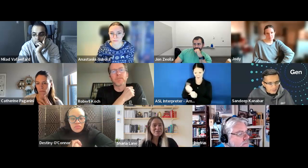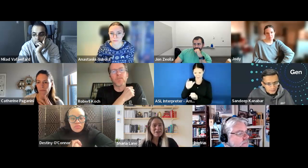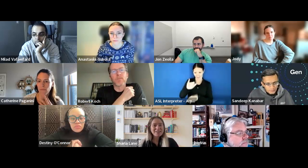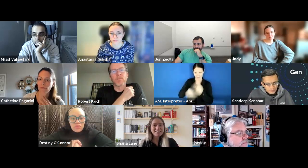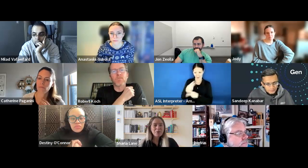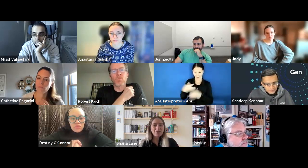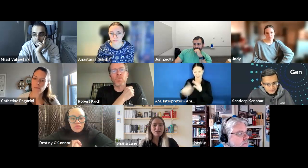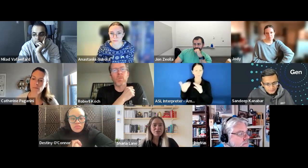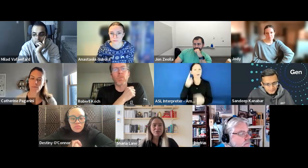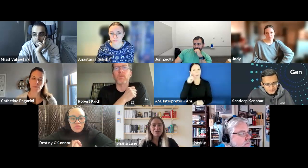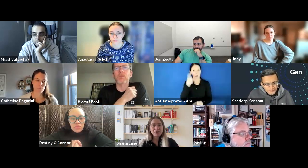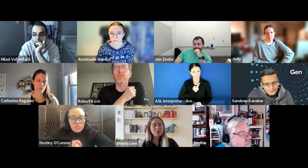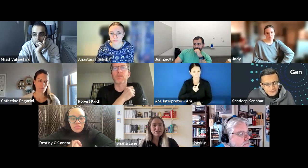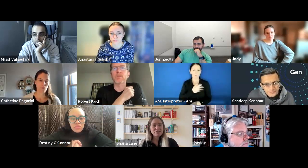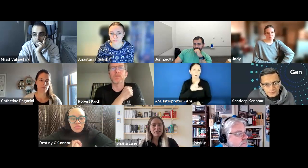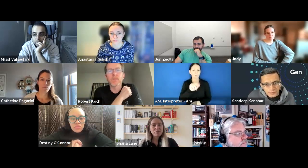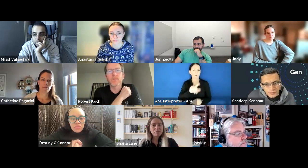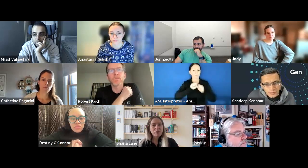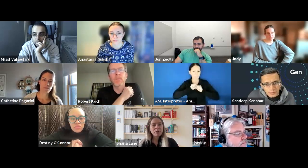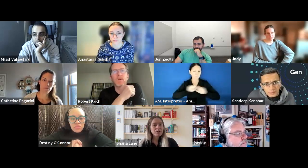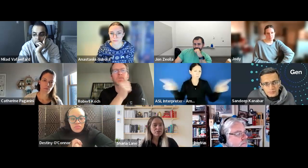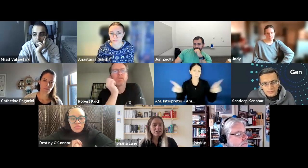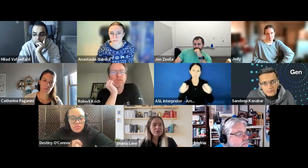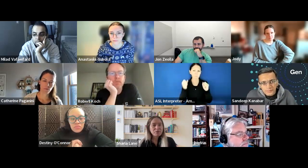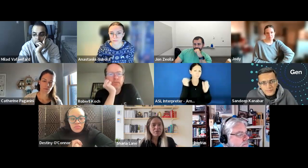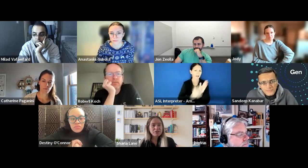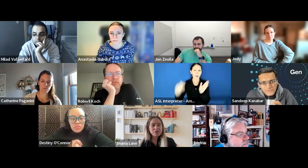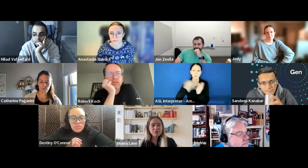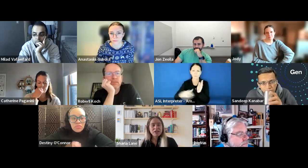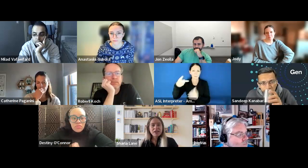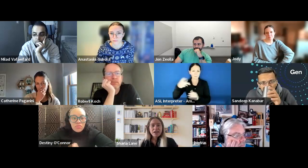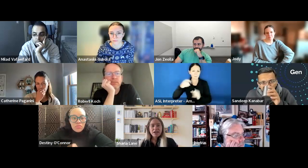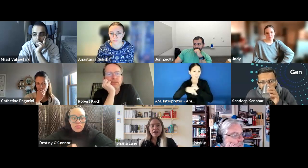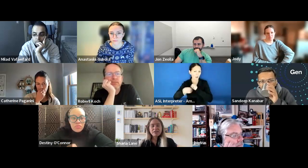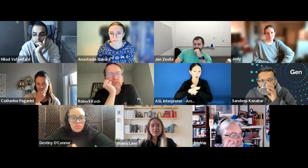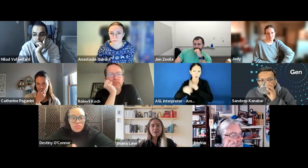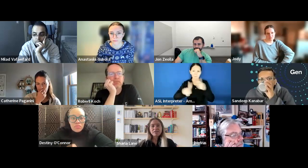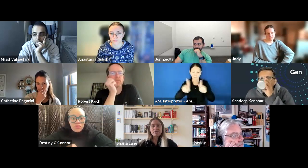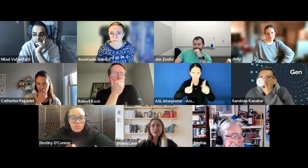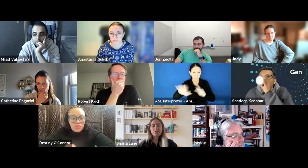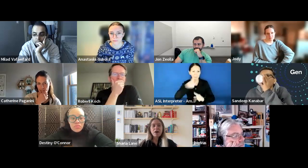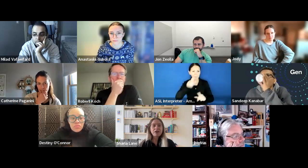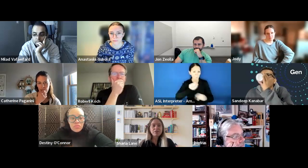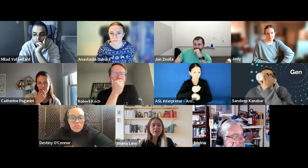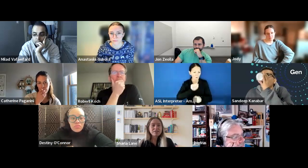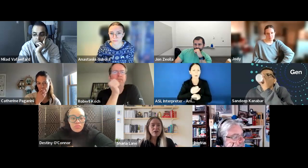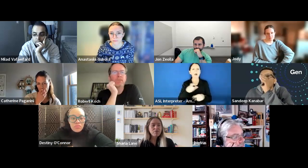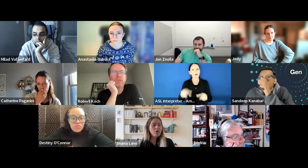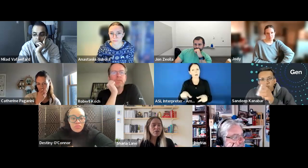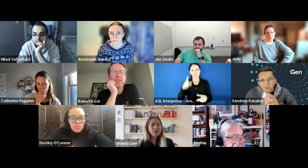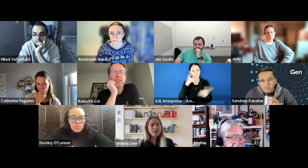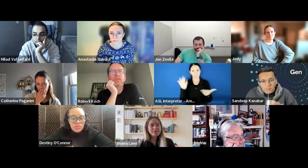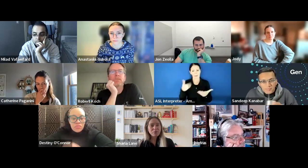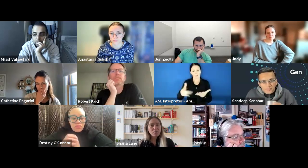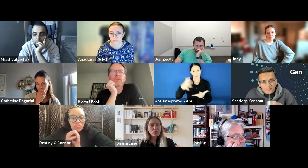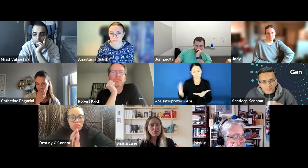it's not just me, these go out to thousands of public relations professionals. And it's basically a compiled list of